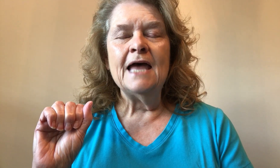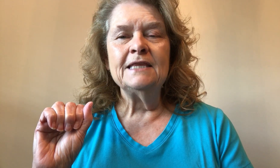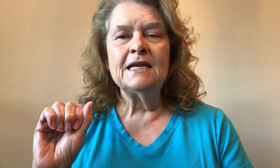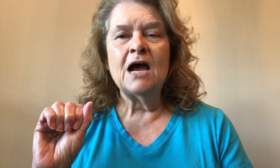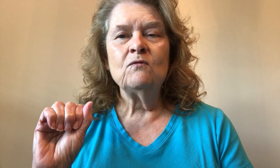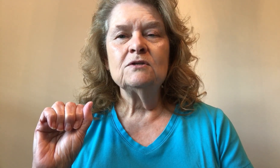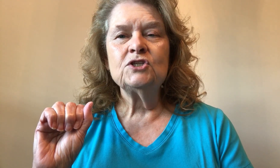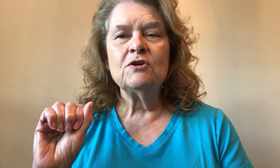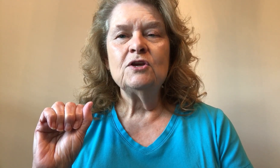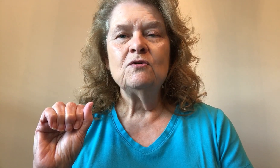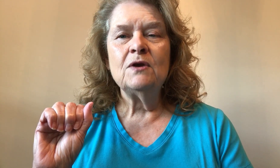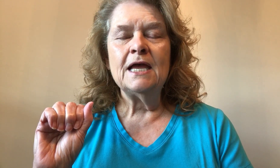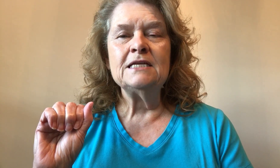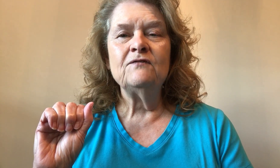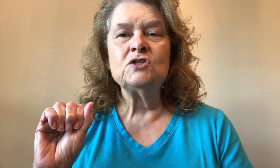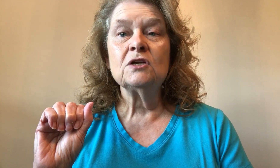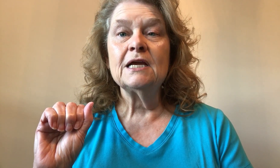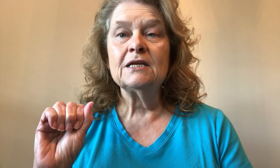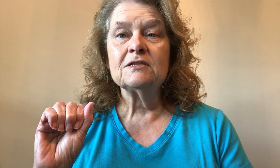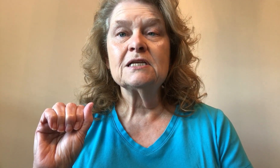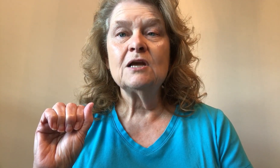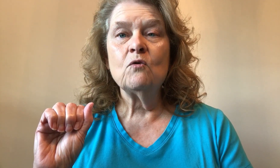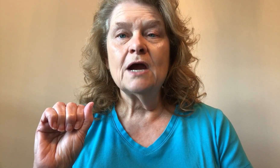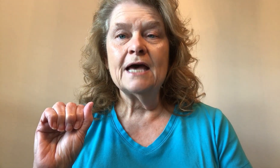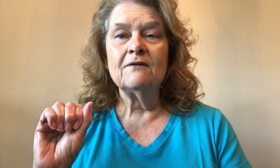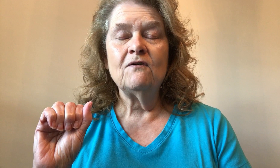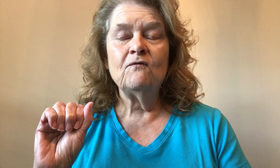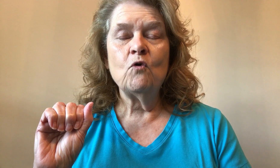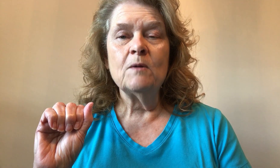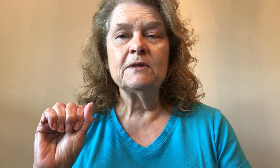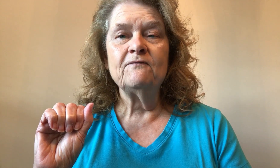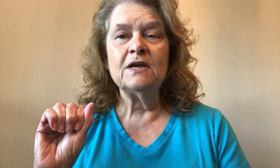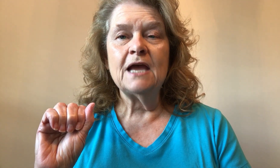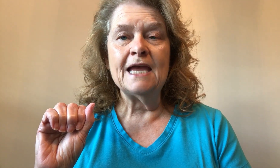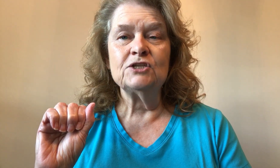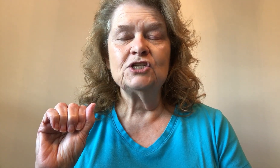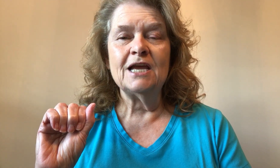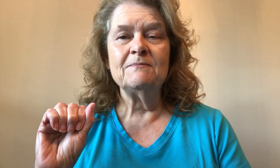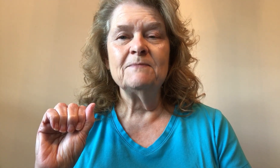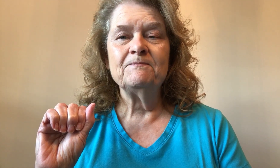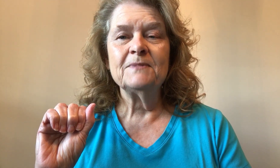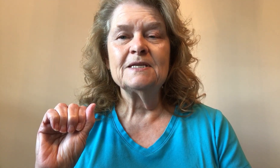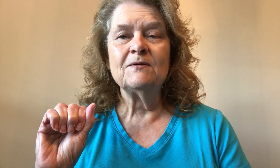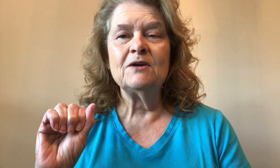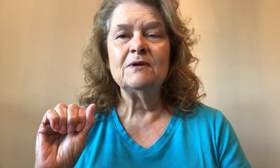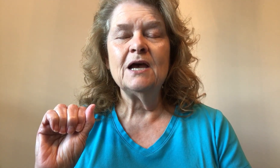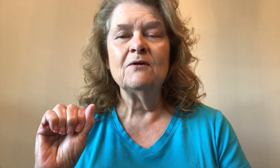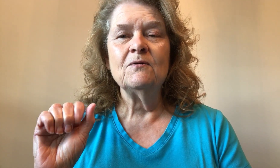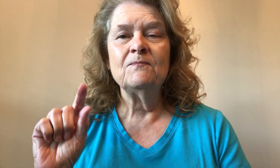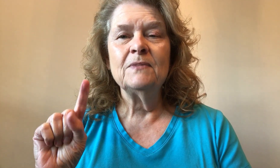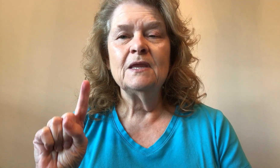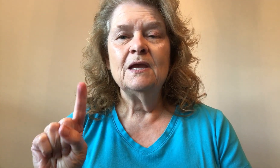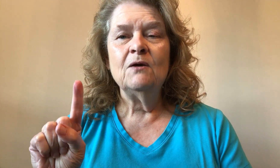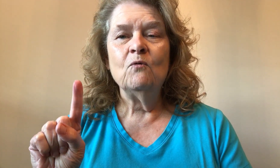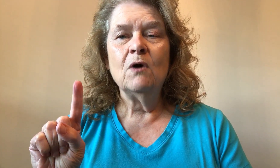then I will show you individually a little slower how to form the hand shape. So here we go.